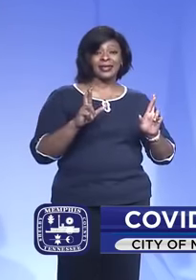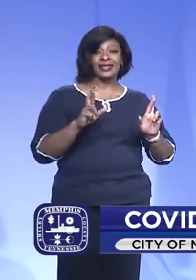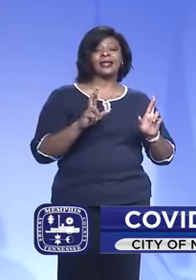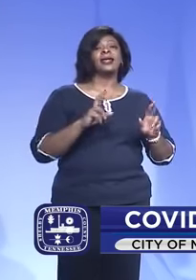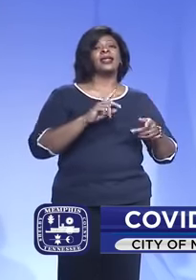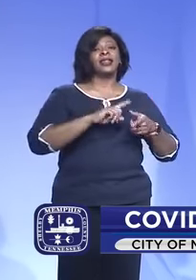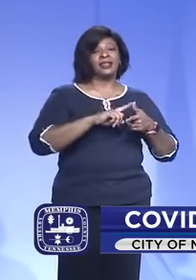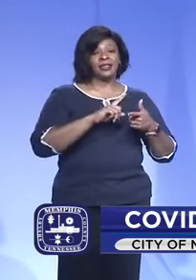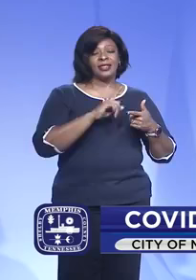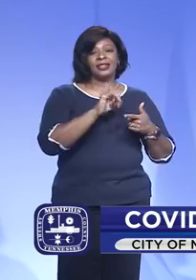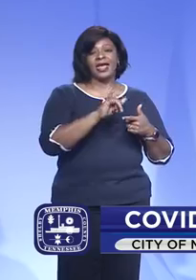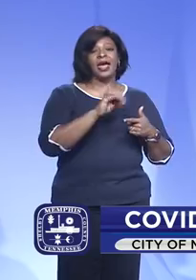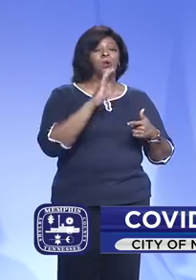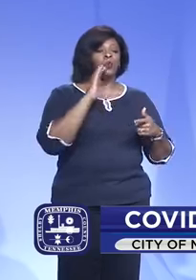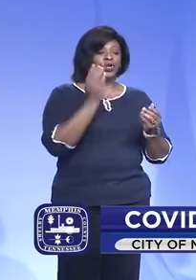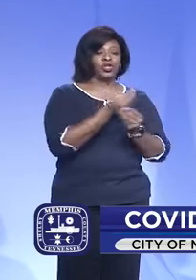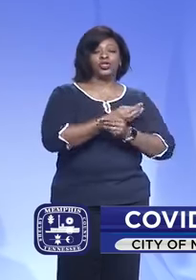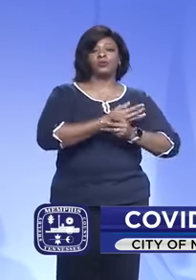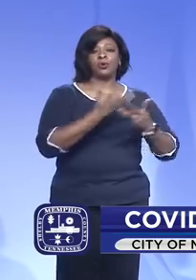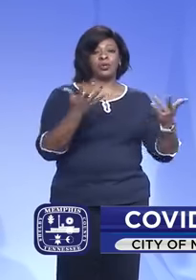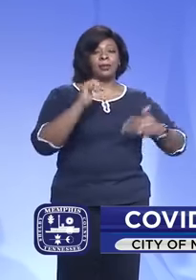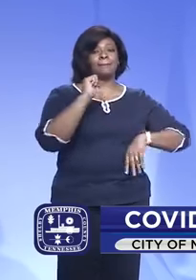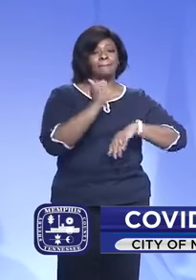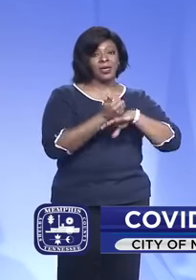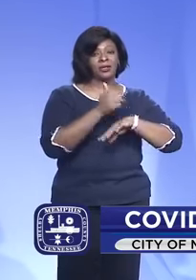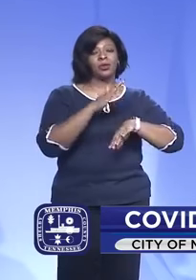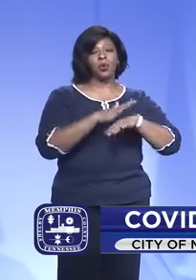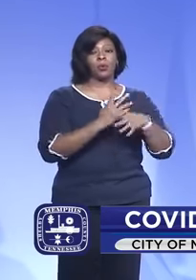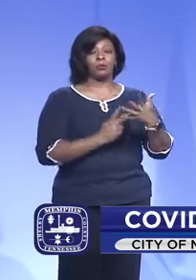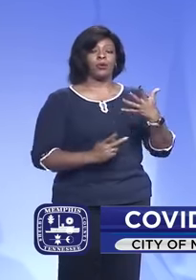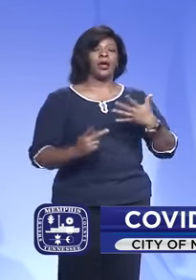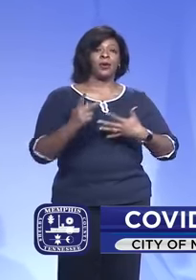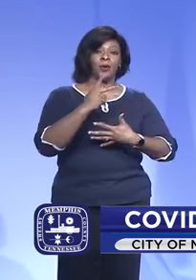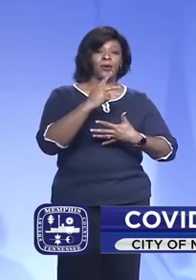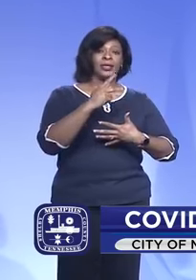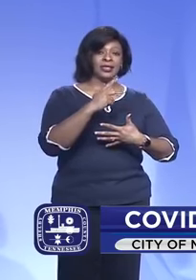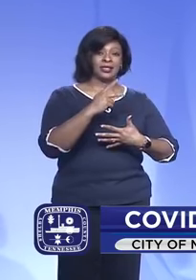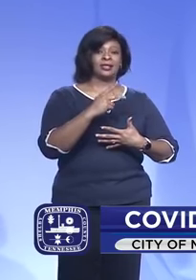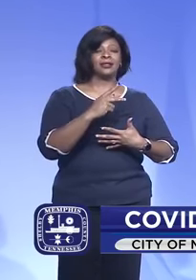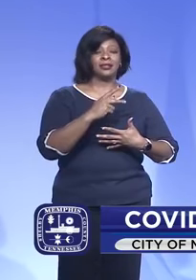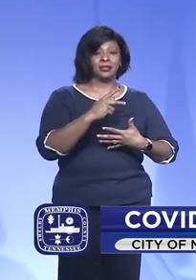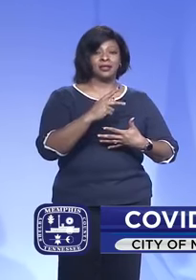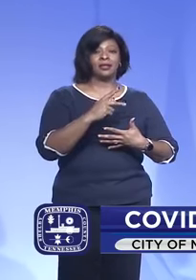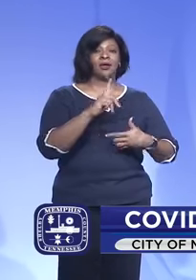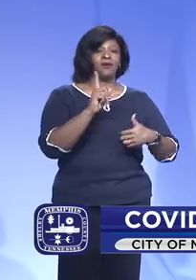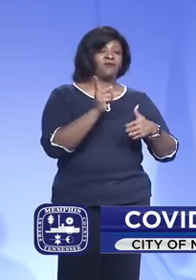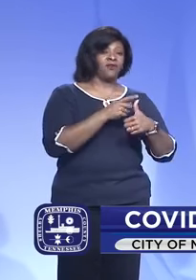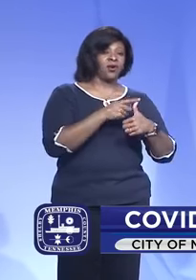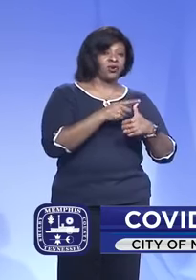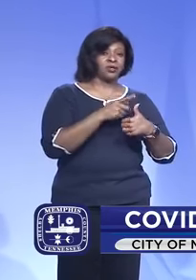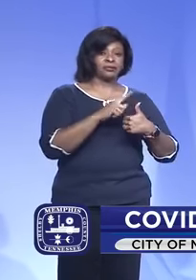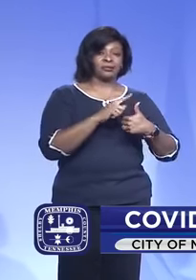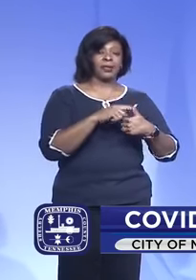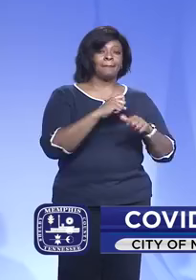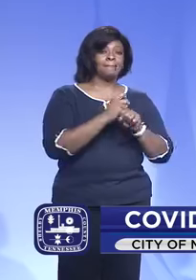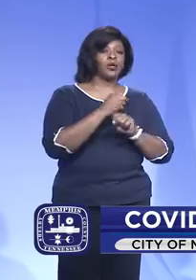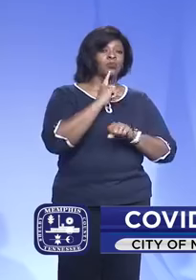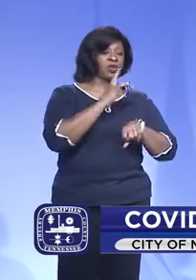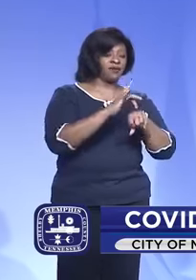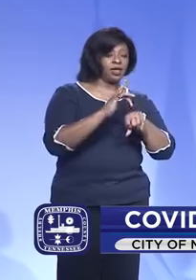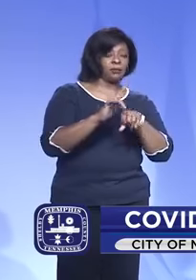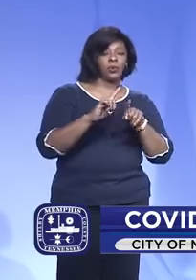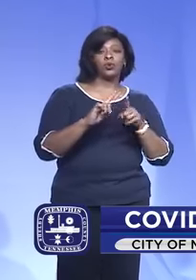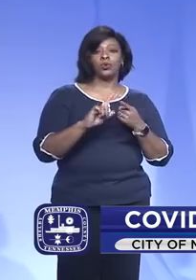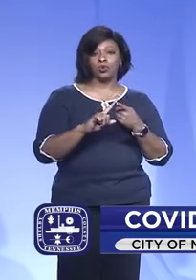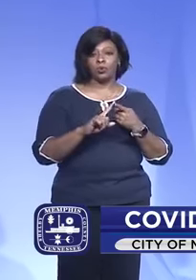will be dispersed based on a priority. First, making it available